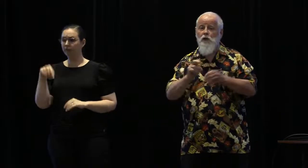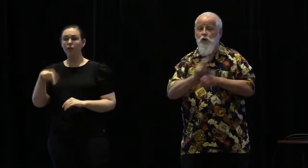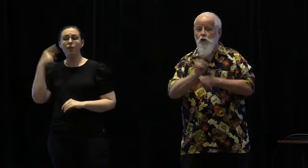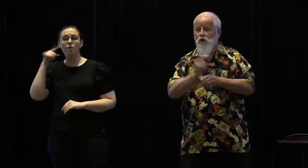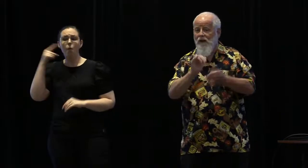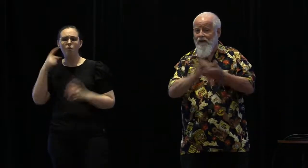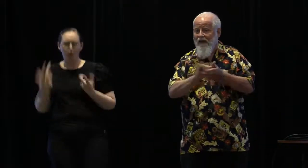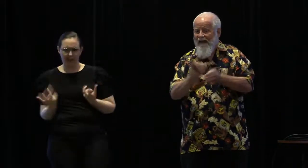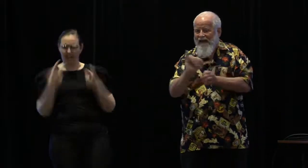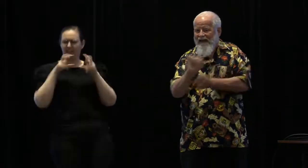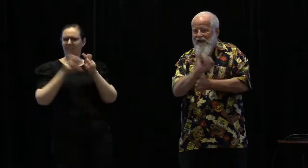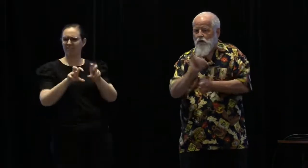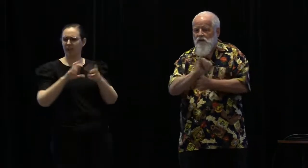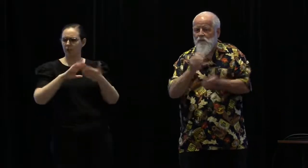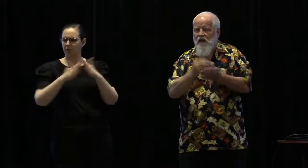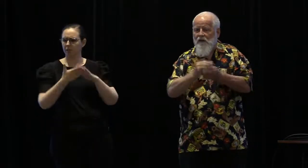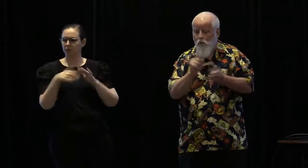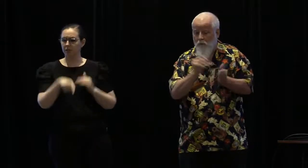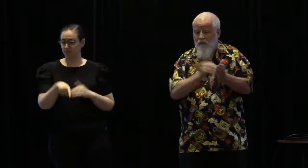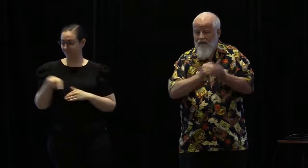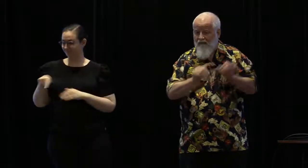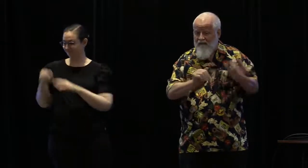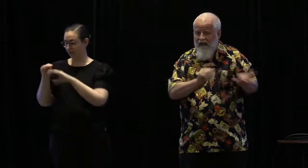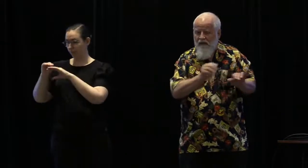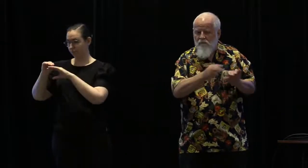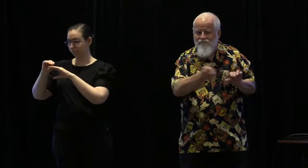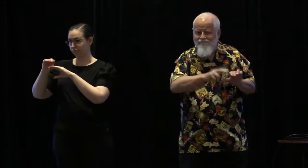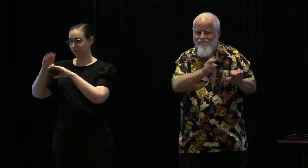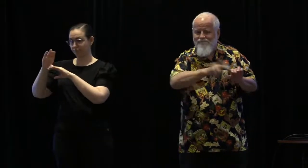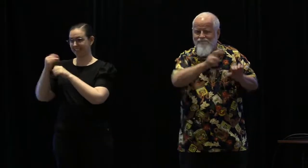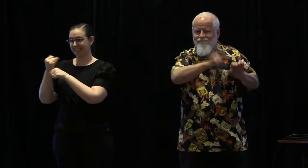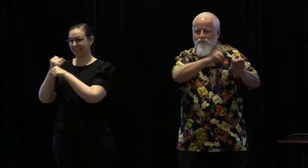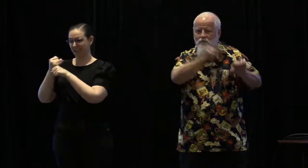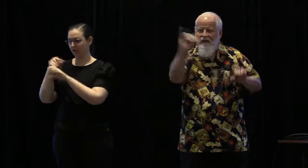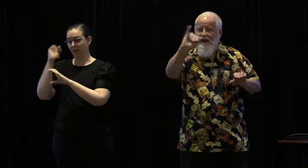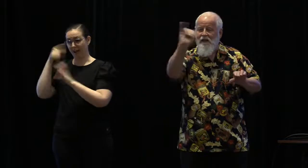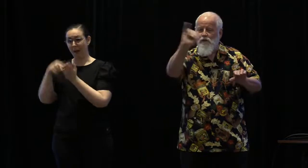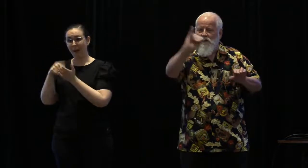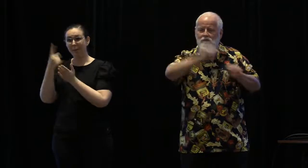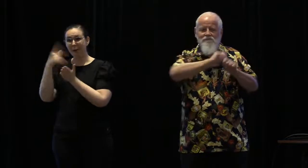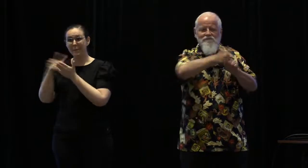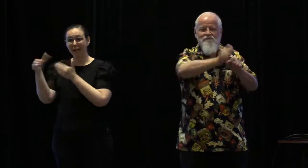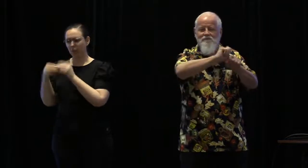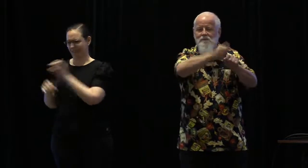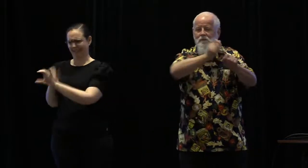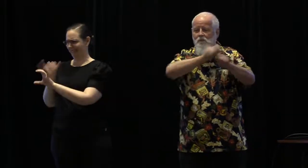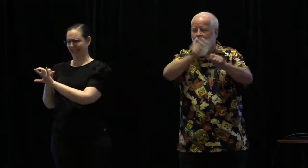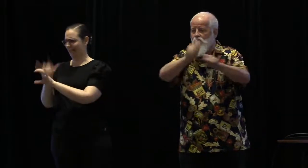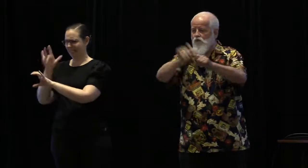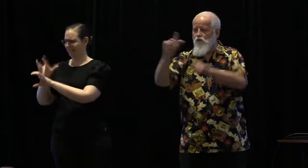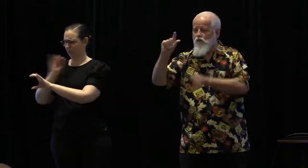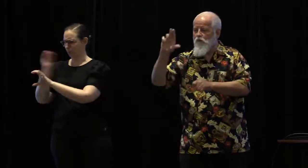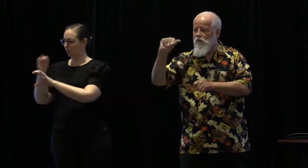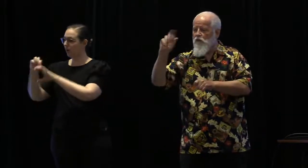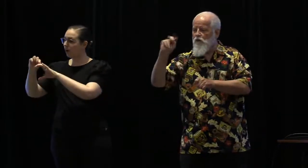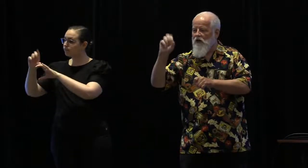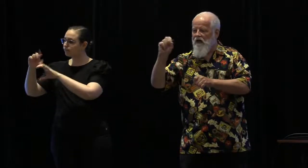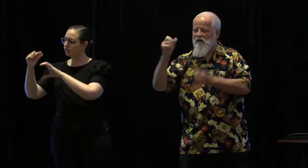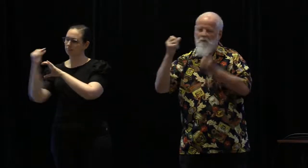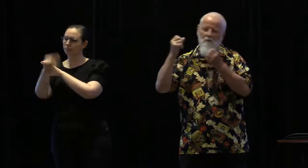There has been a lot of money put towards that foundation, and it has gathered